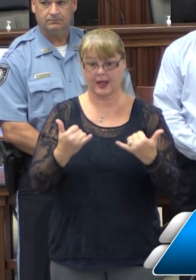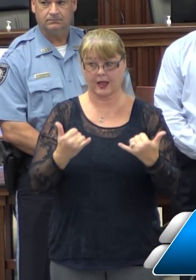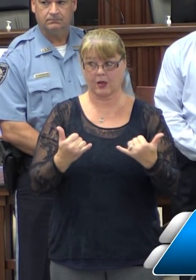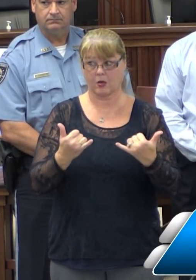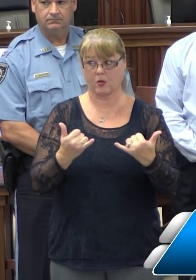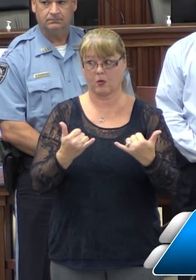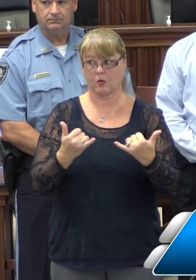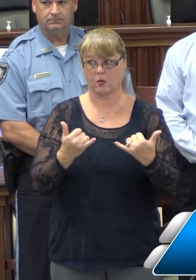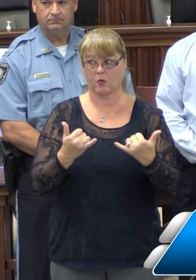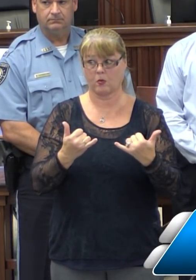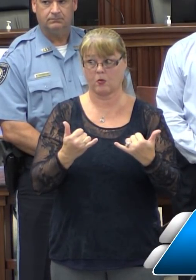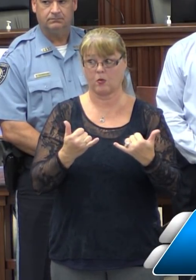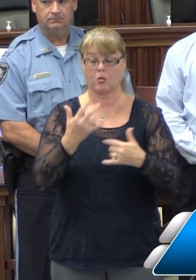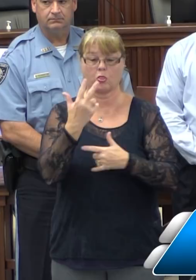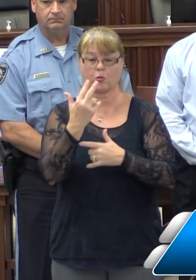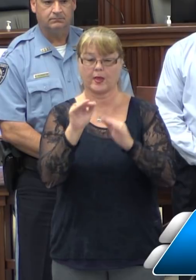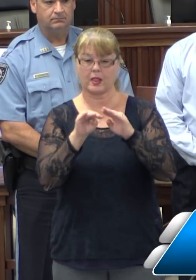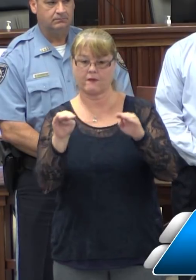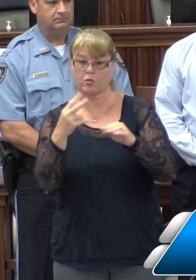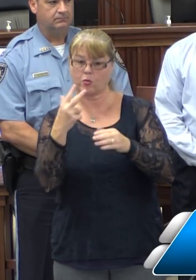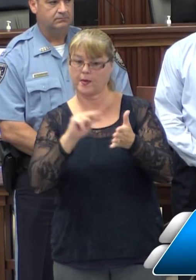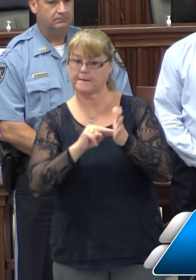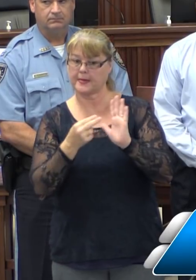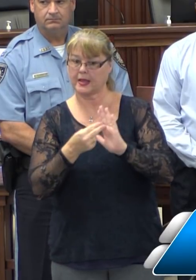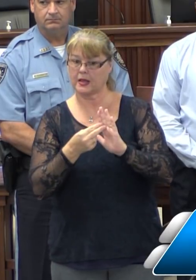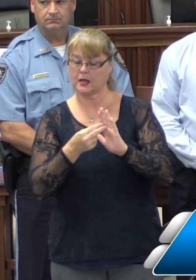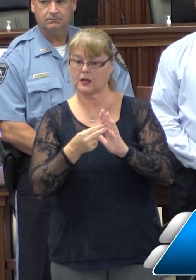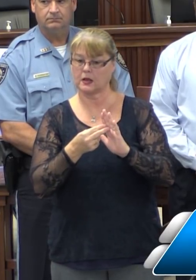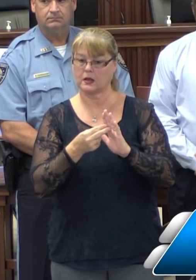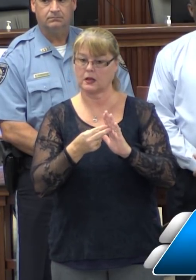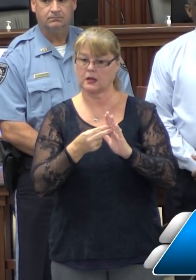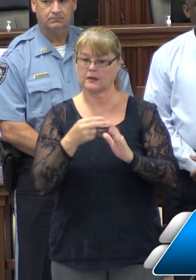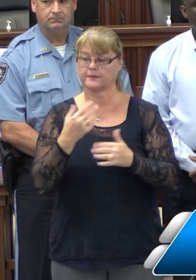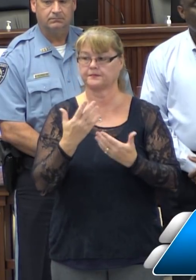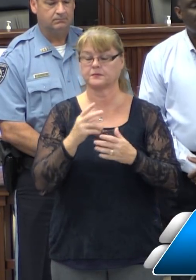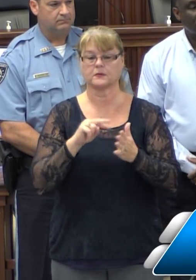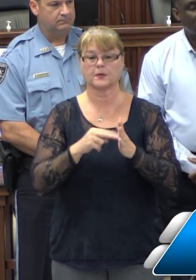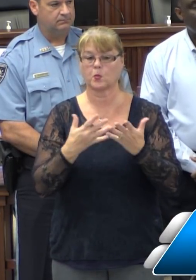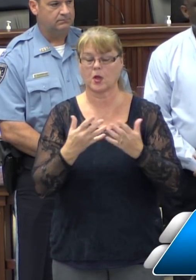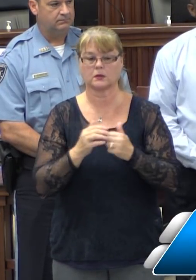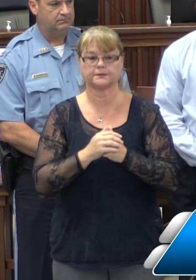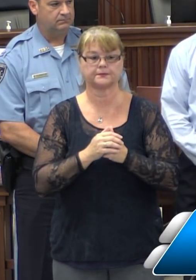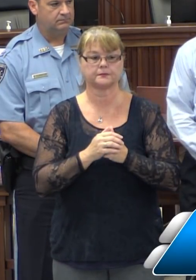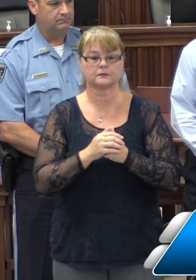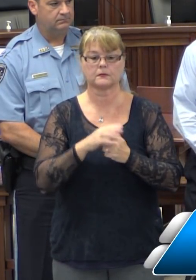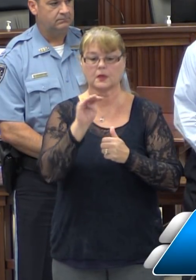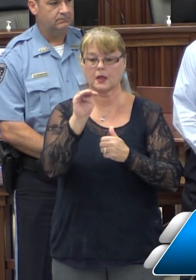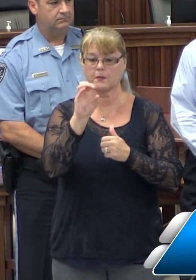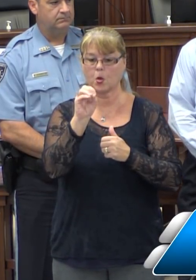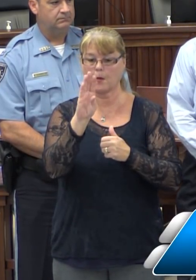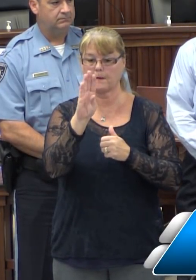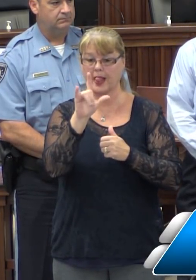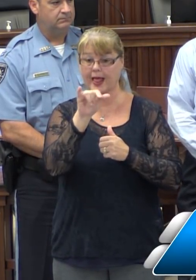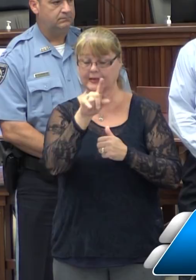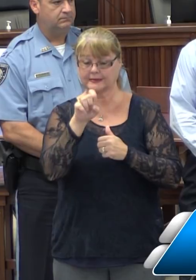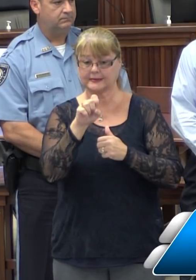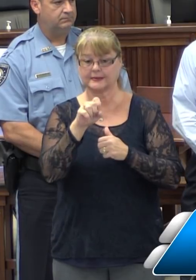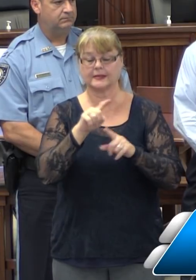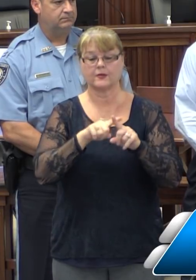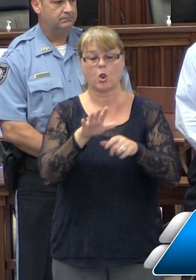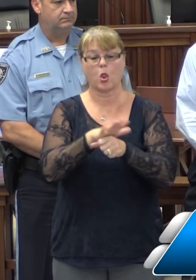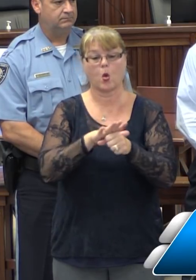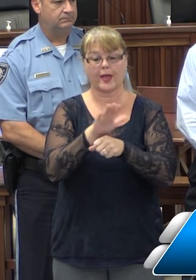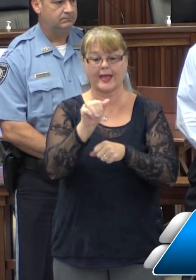Operation 3, that level 3 means? It says Sure. mobilization. Yeah. Well, what we're doing is mobilizing assets, local